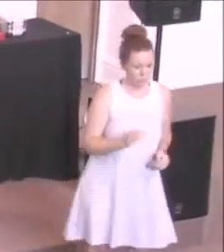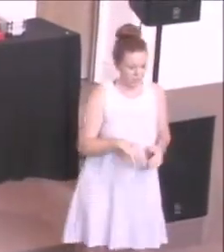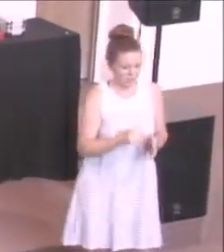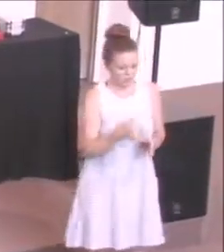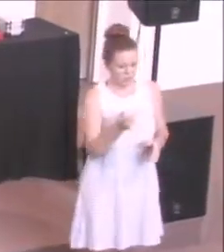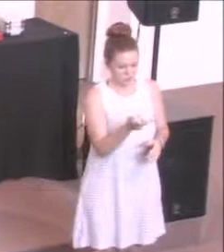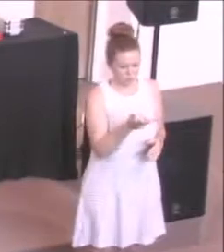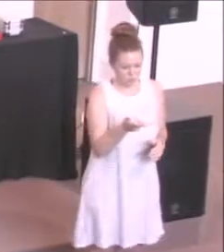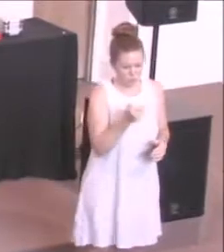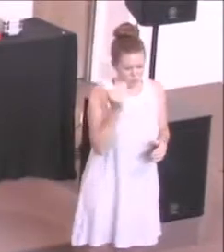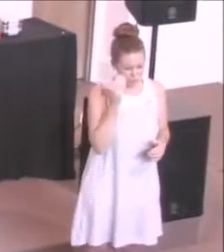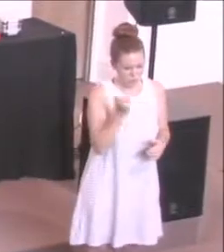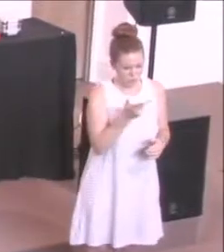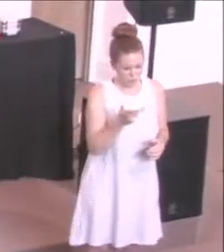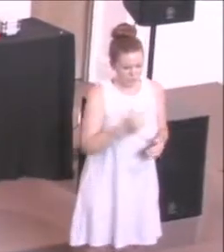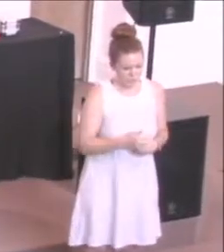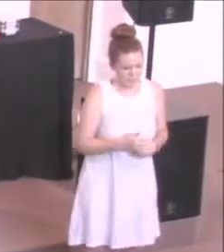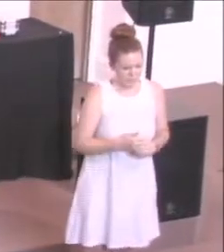me.